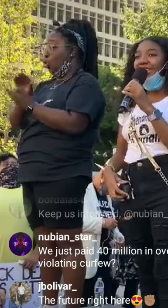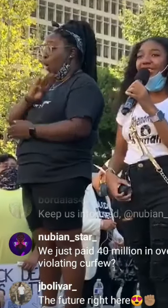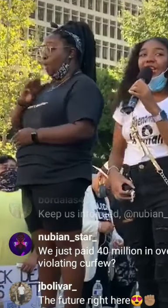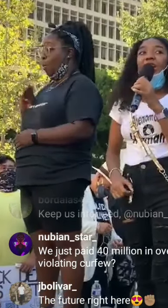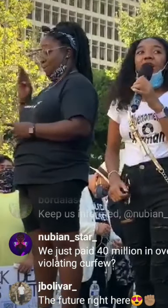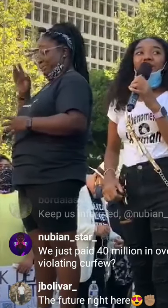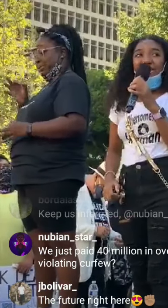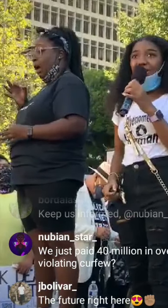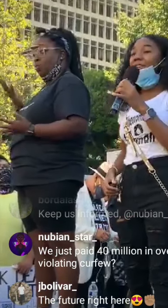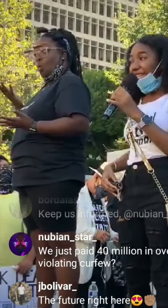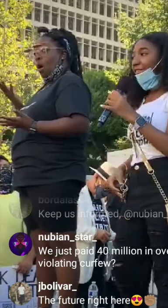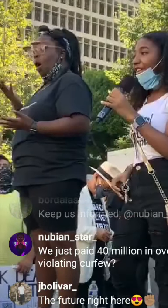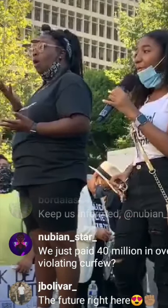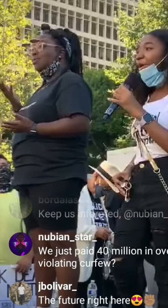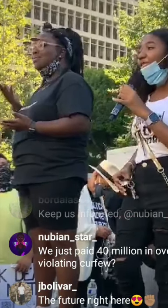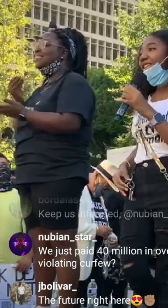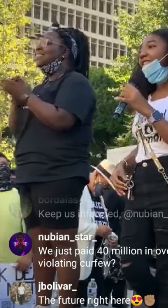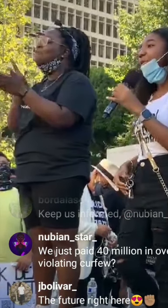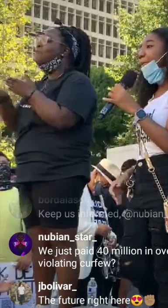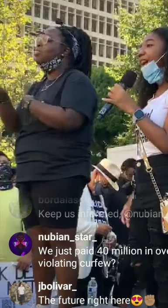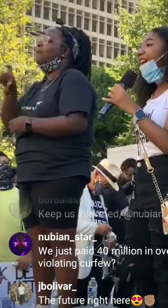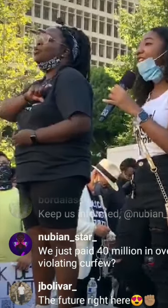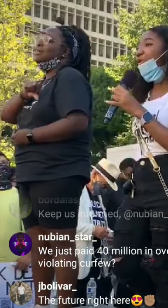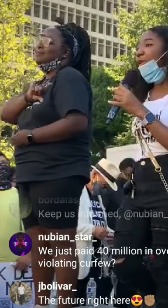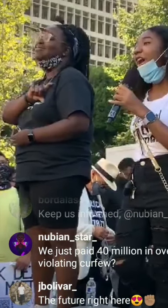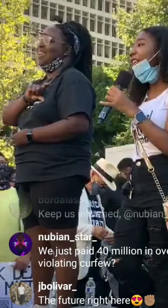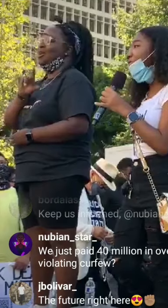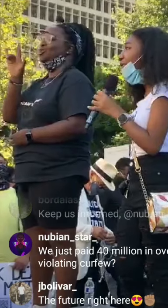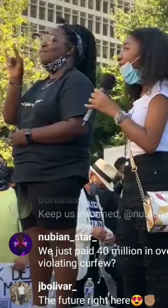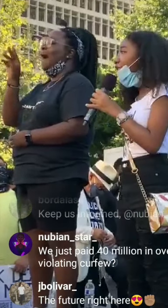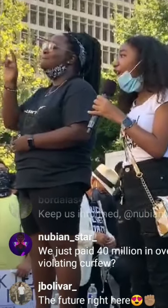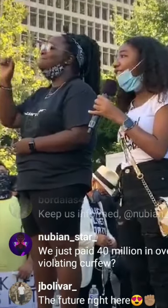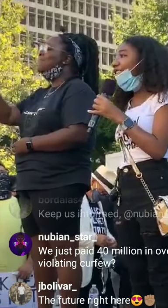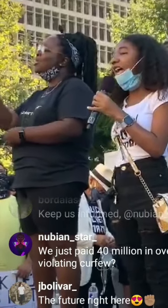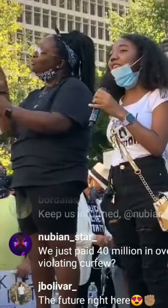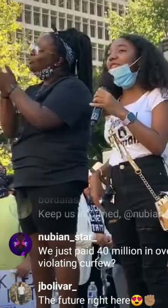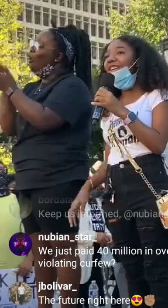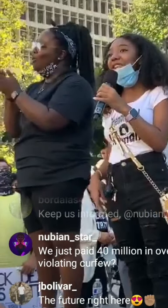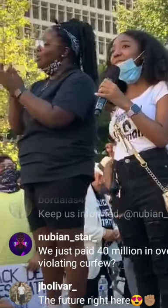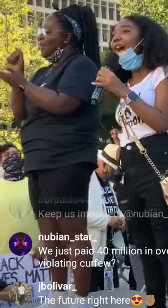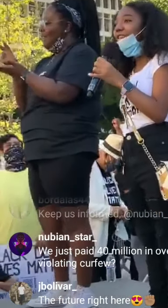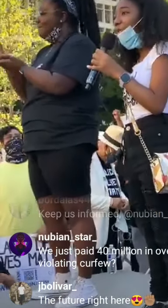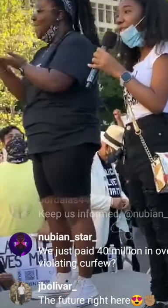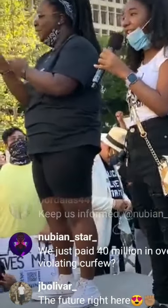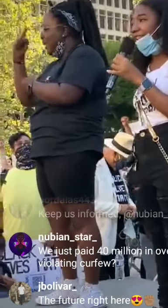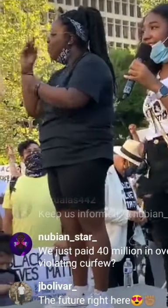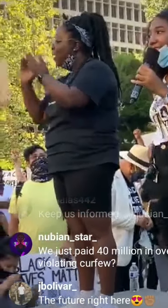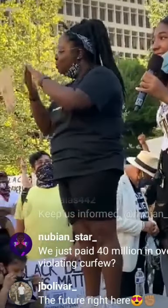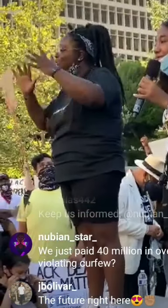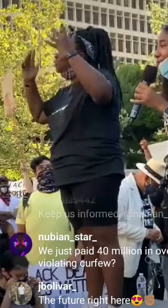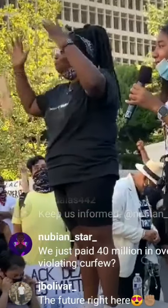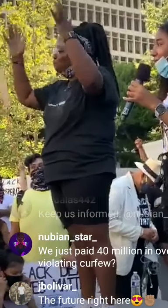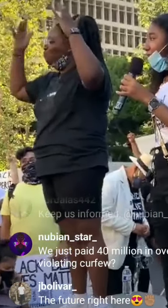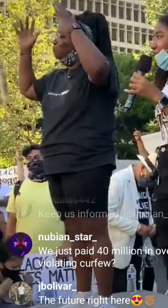school board to decide to defund the police by $25 million and invest in black